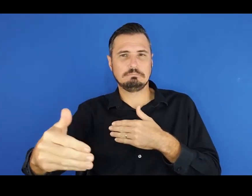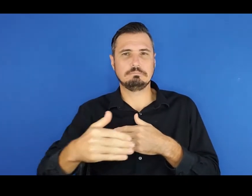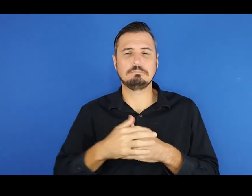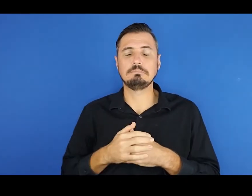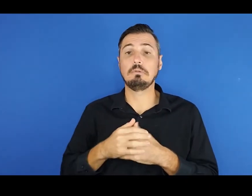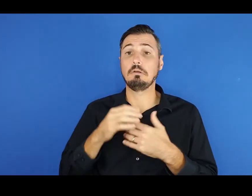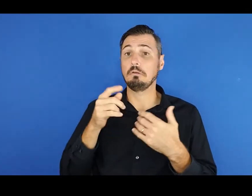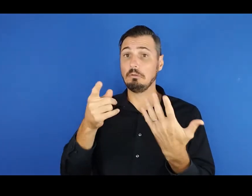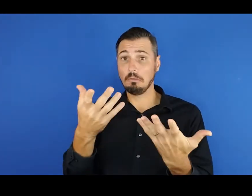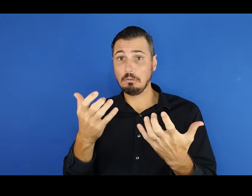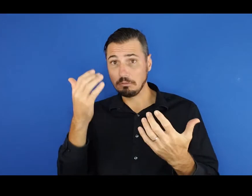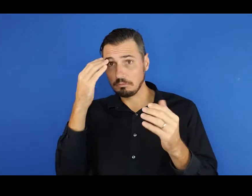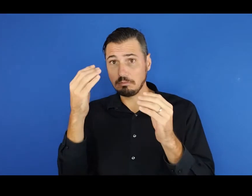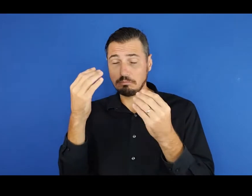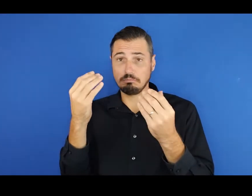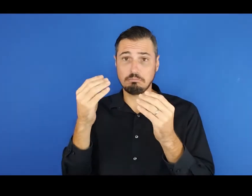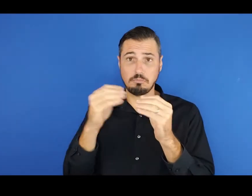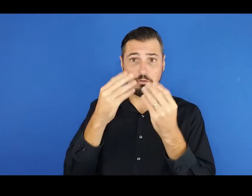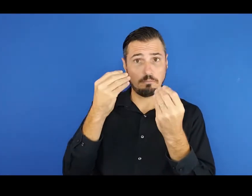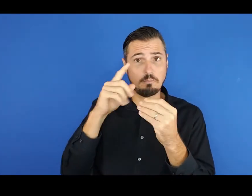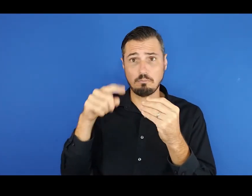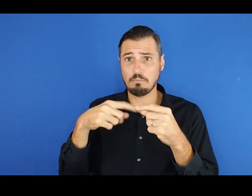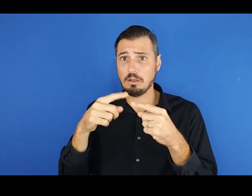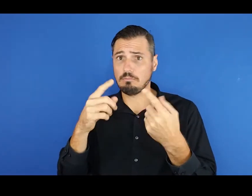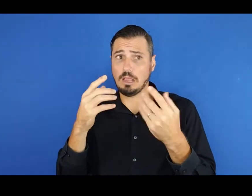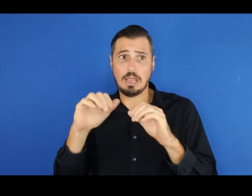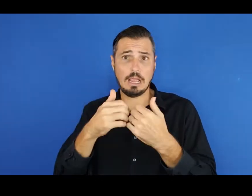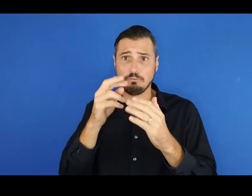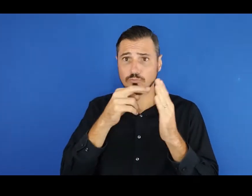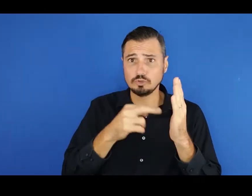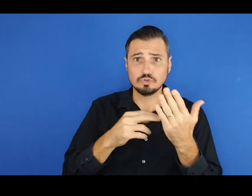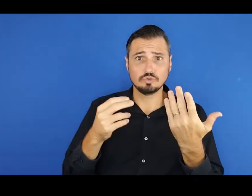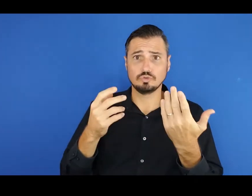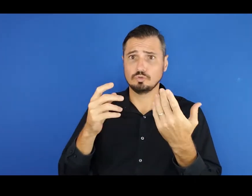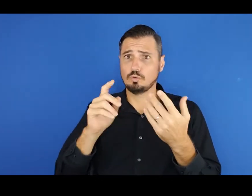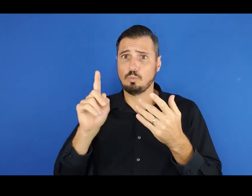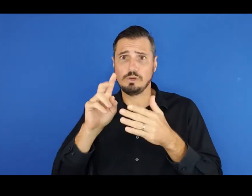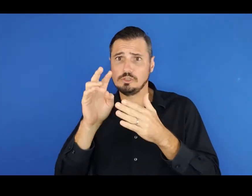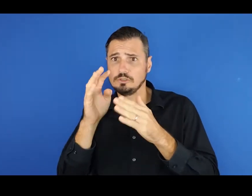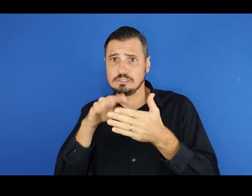to register for vaccine and schedule an appointment, please visit